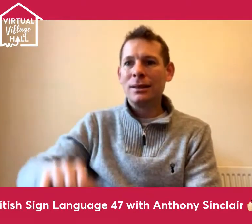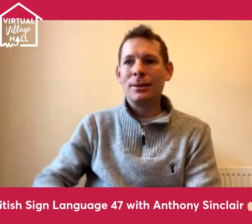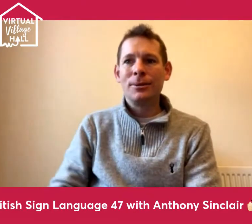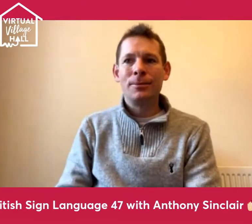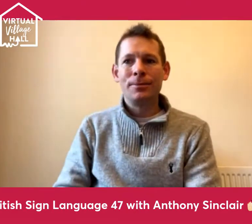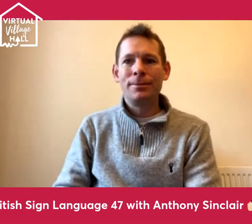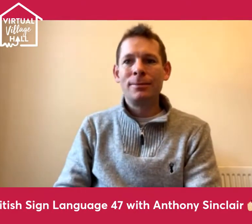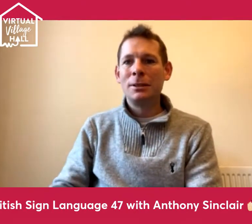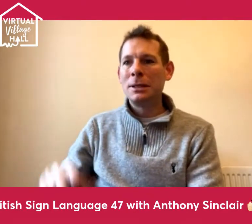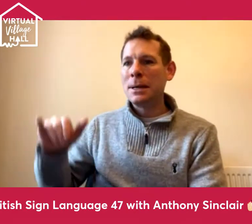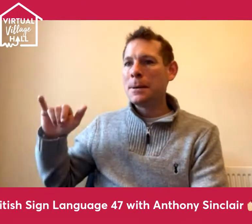Aeroplane.